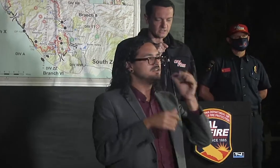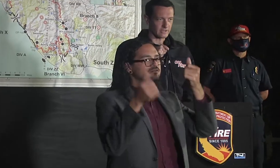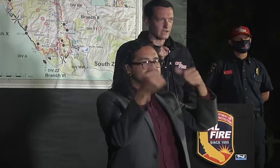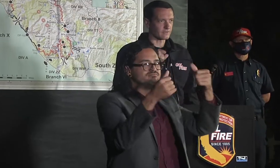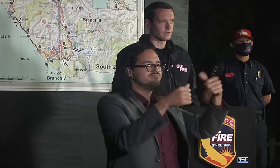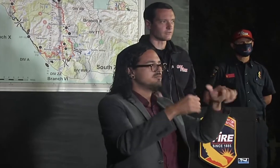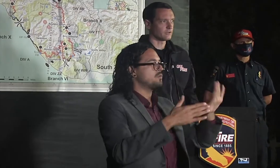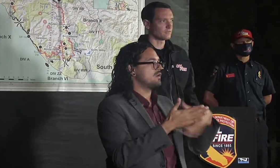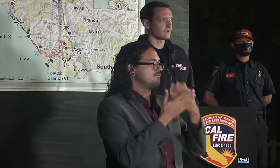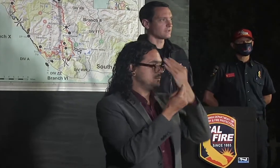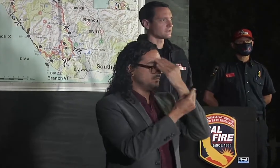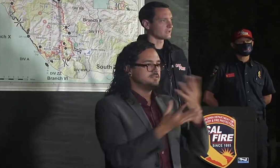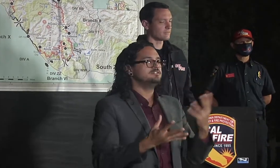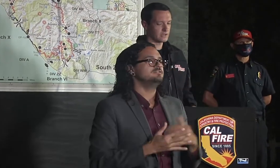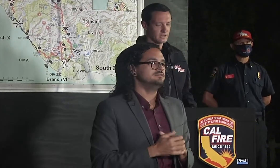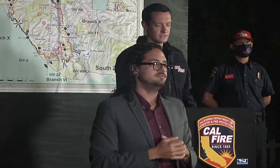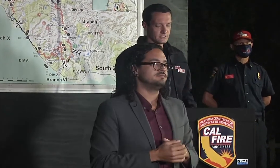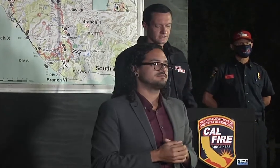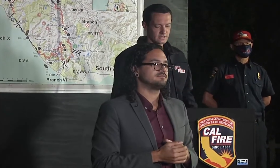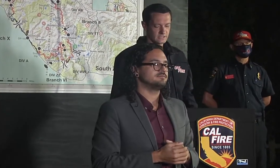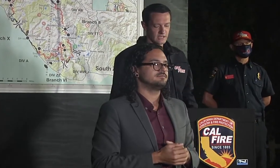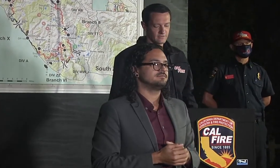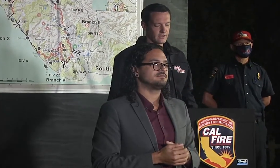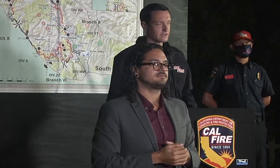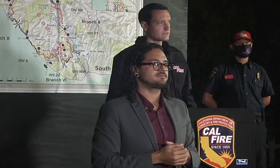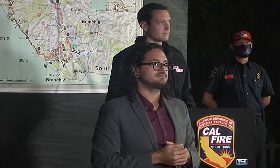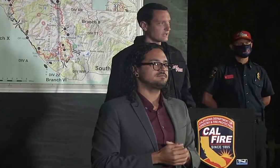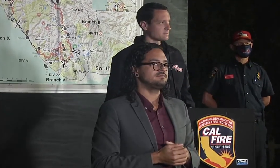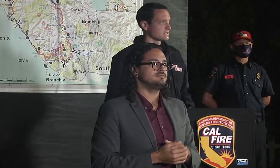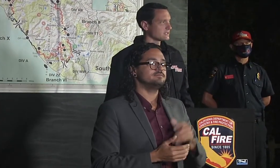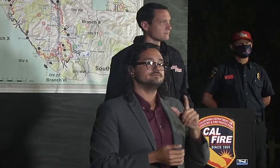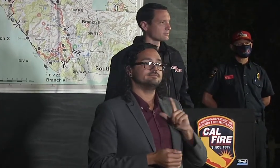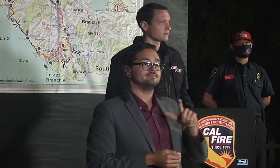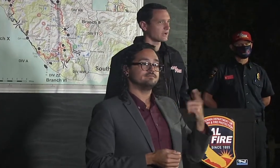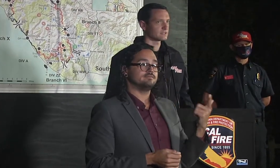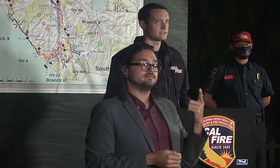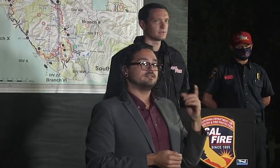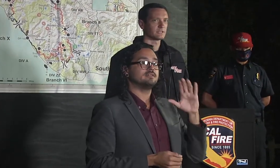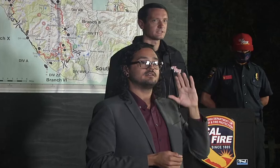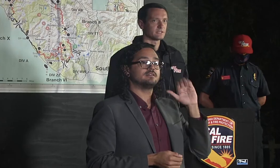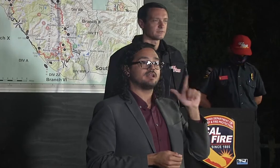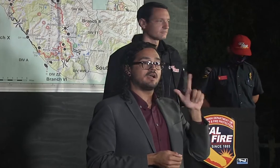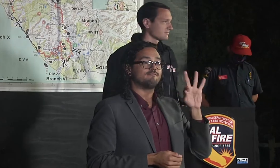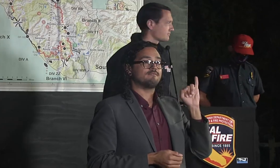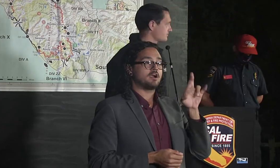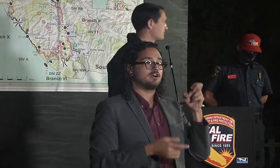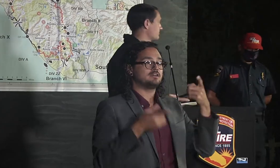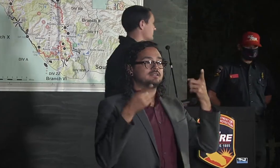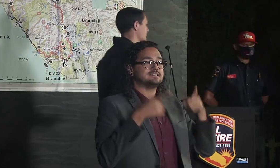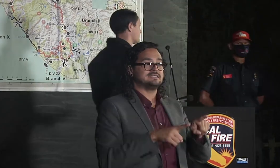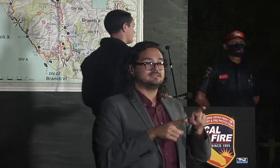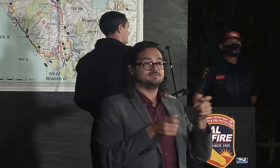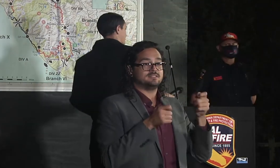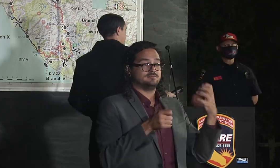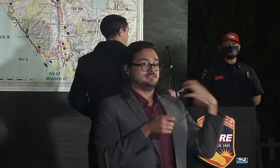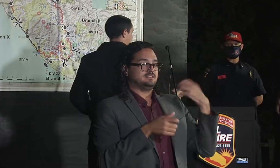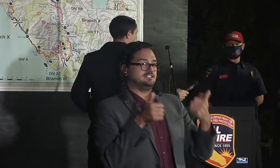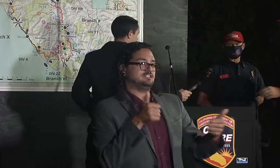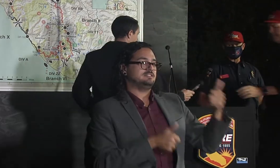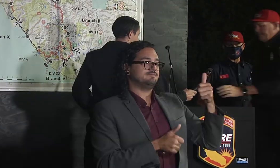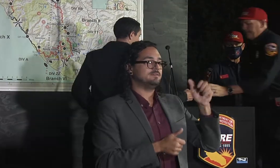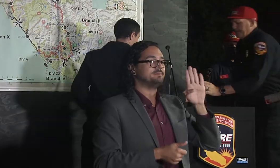Speaking next on behalf of all of the Unified Incident Command agencies is Cal Fire Incident Management Team 3, IC Billy C.